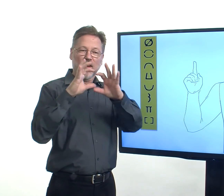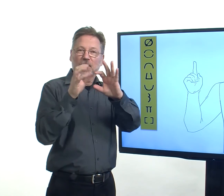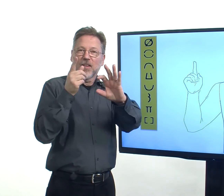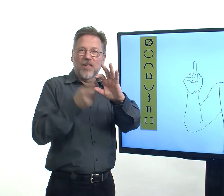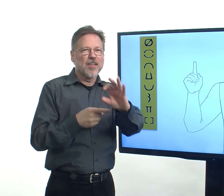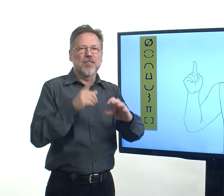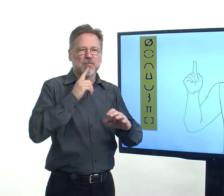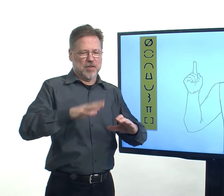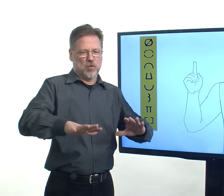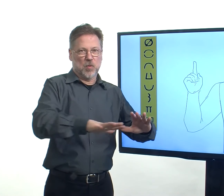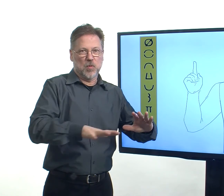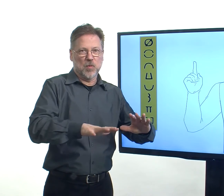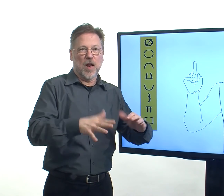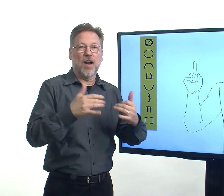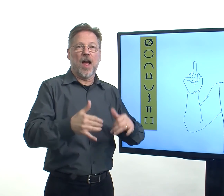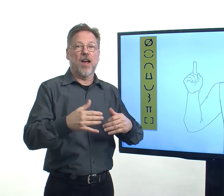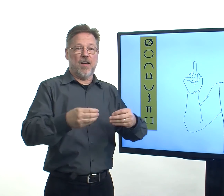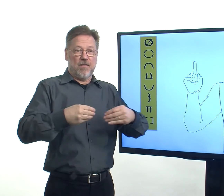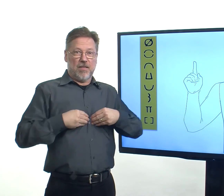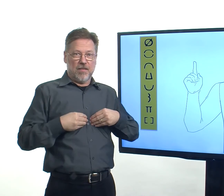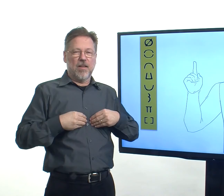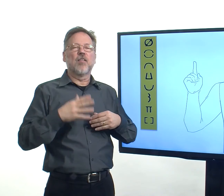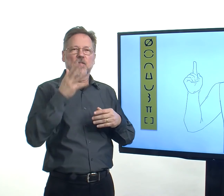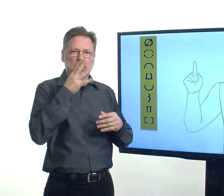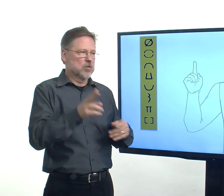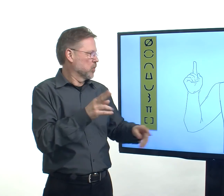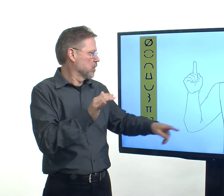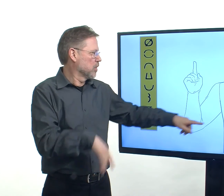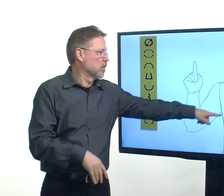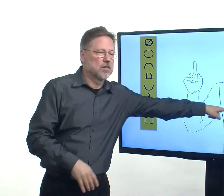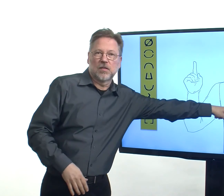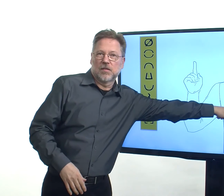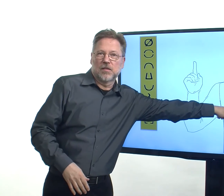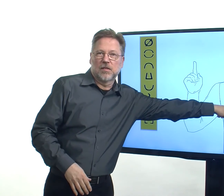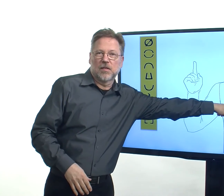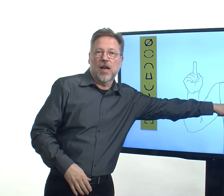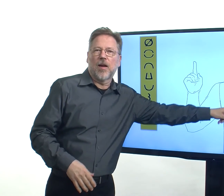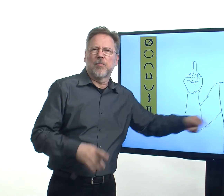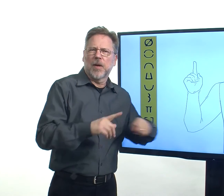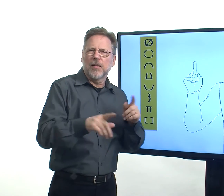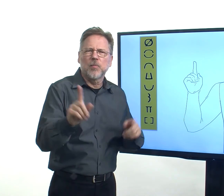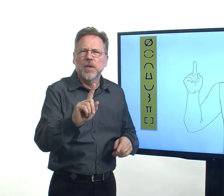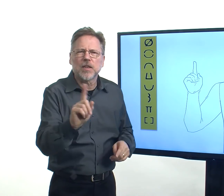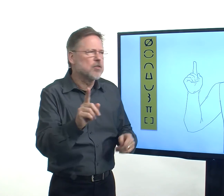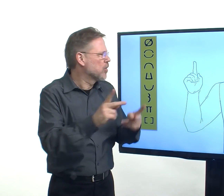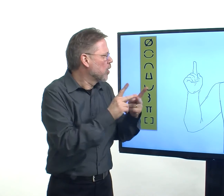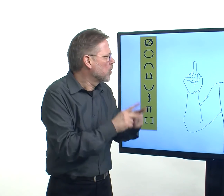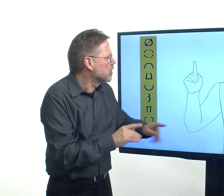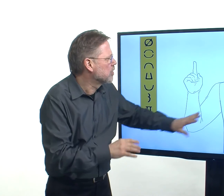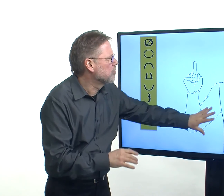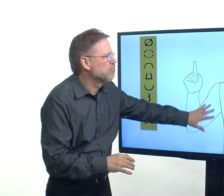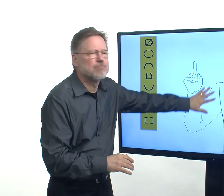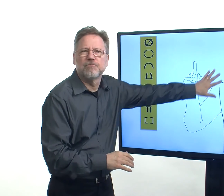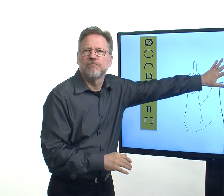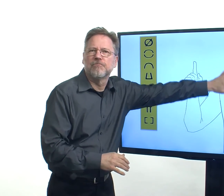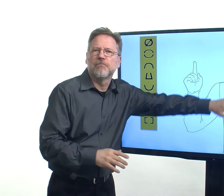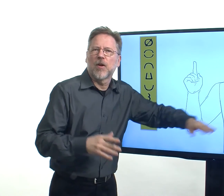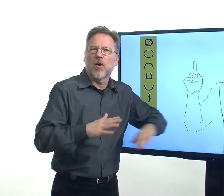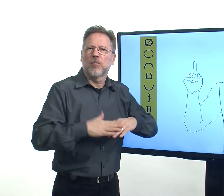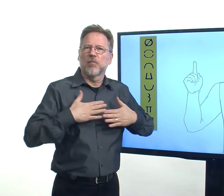While the first symbol, the circle with the line through it, represents the horizontal plane of neutral space, if contact is made on the torso,